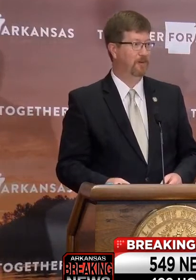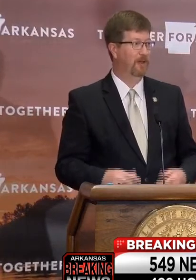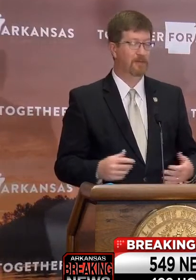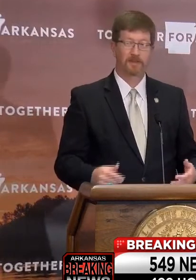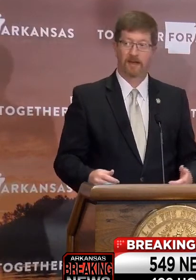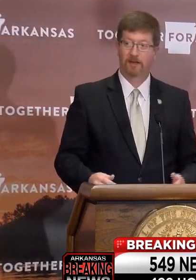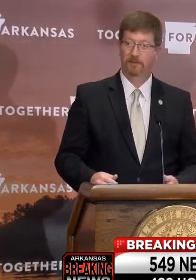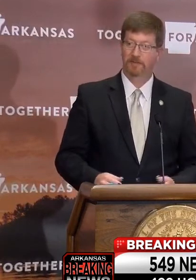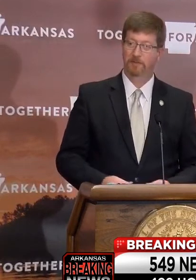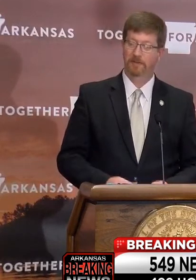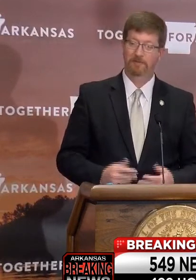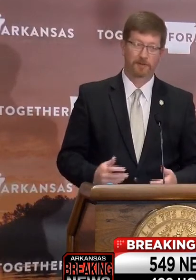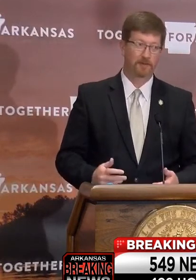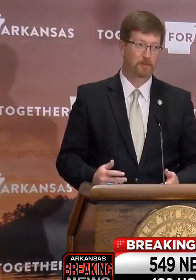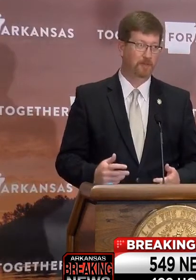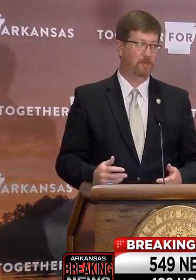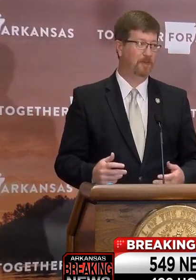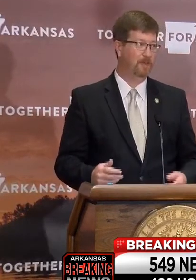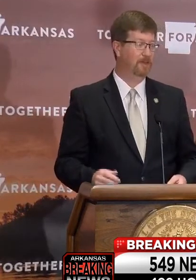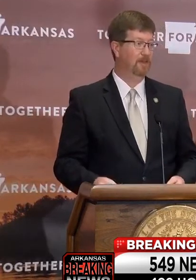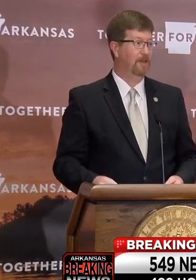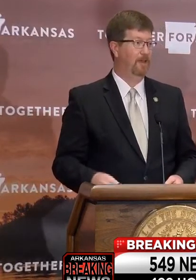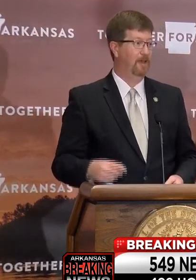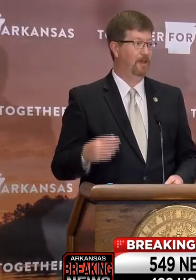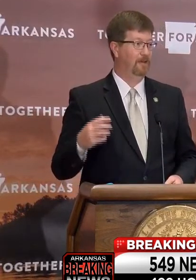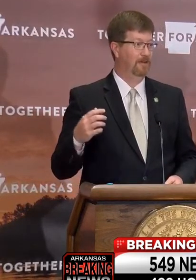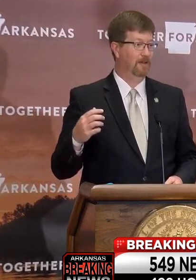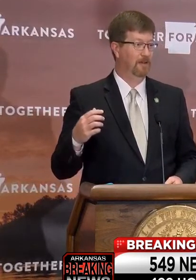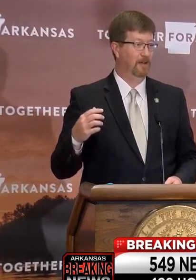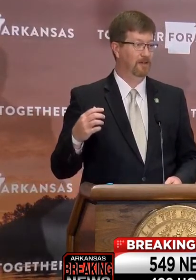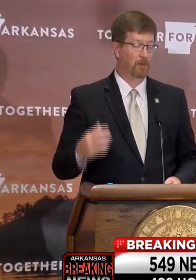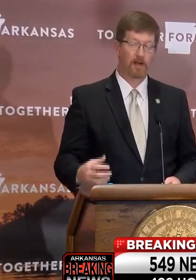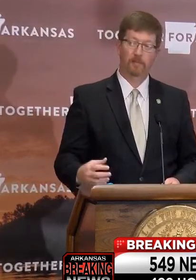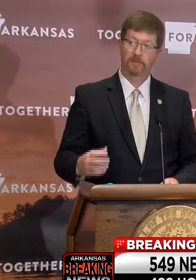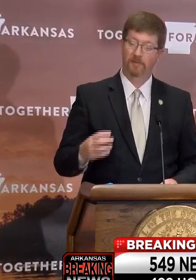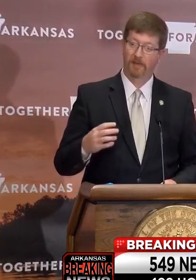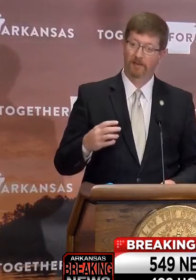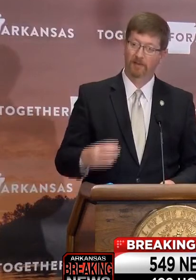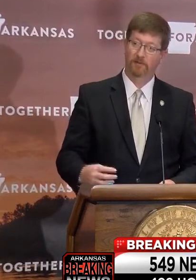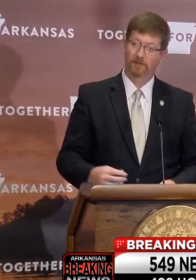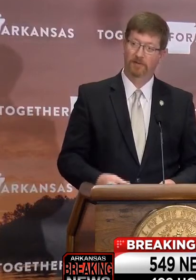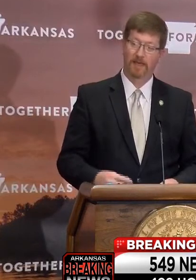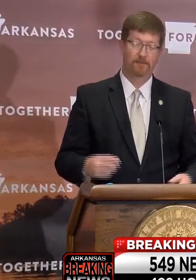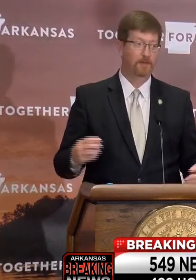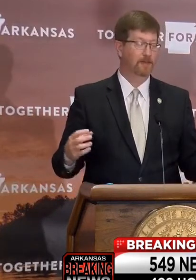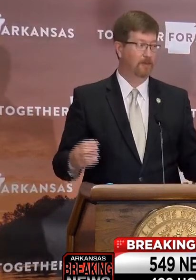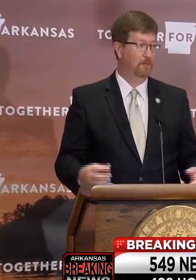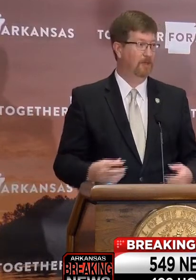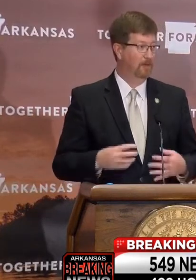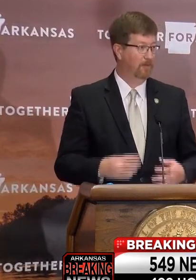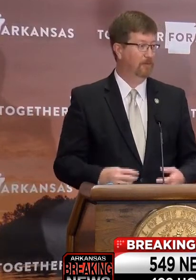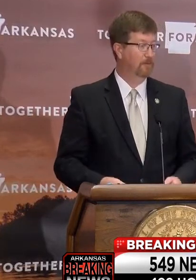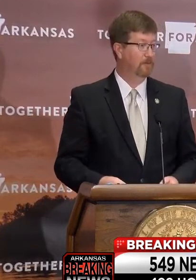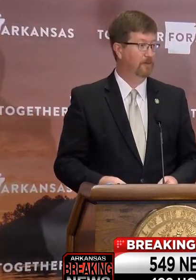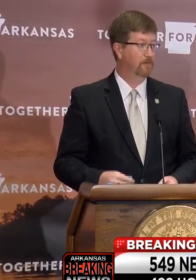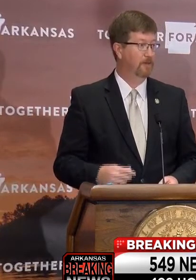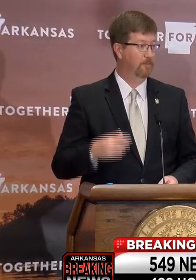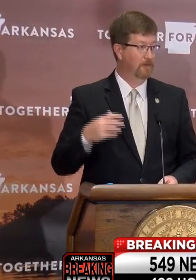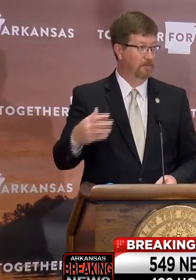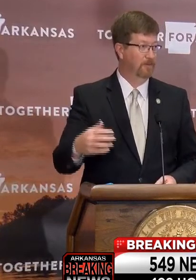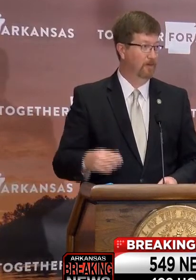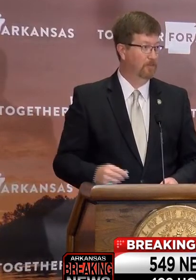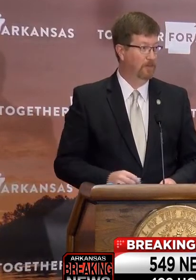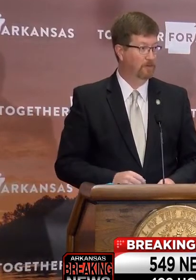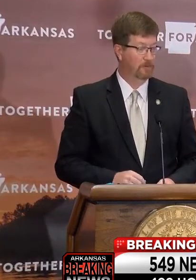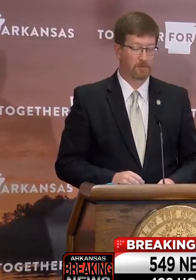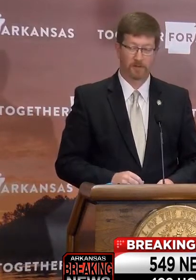pictures of our loading dock, which has been full of PPE, and co-ops and district staff coming and loading those things up